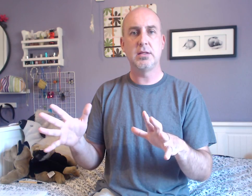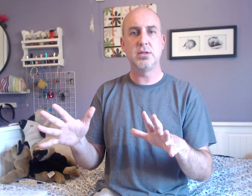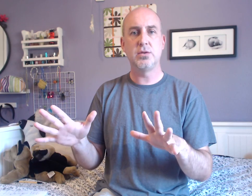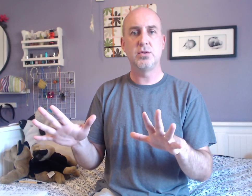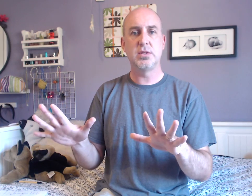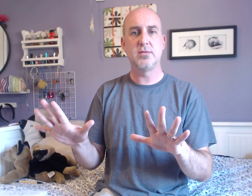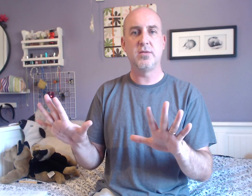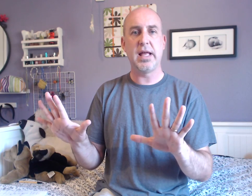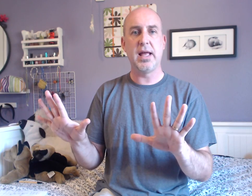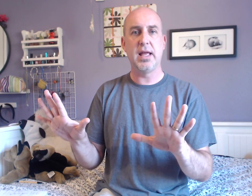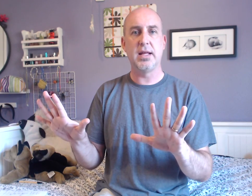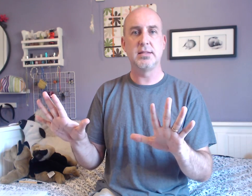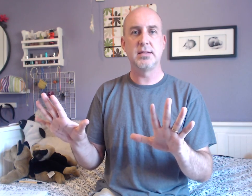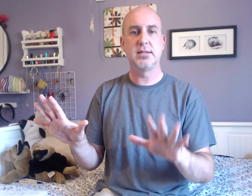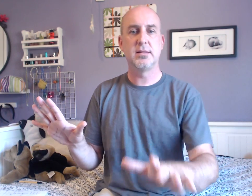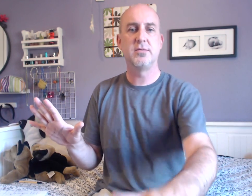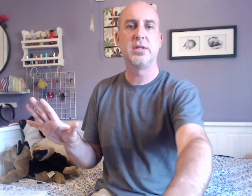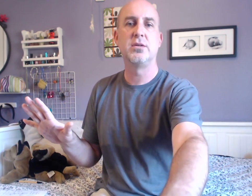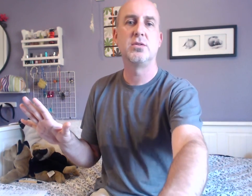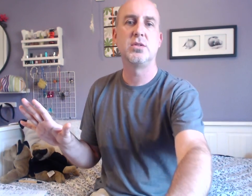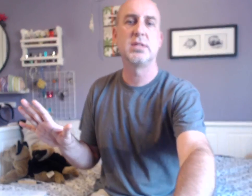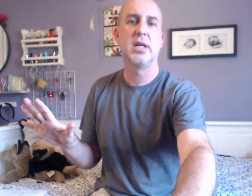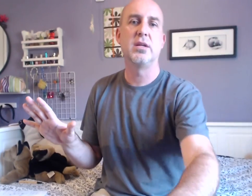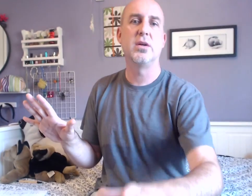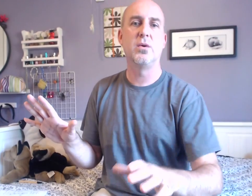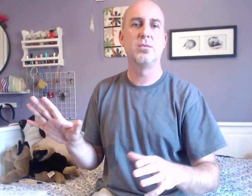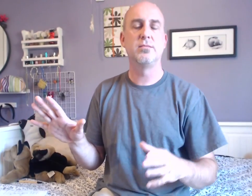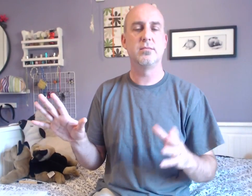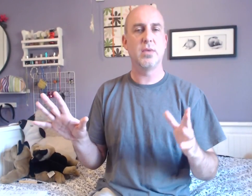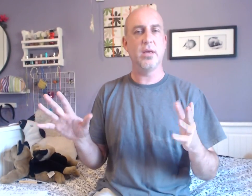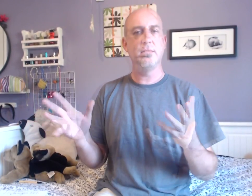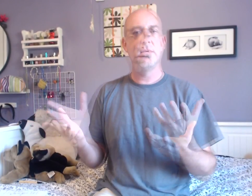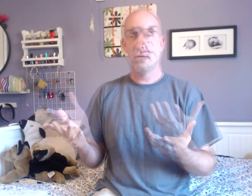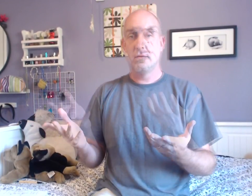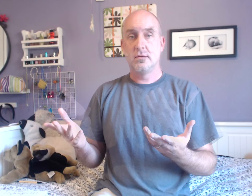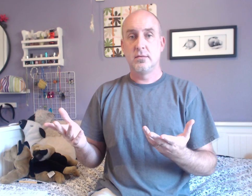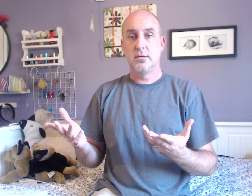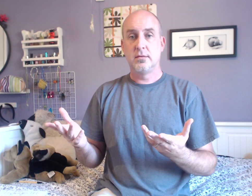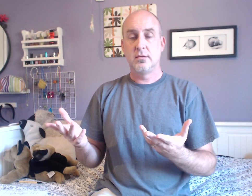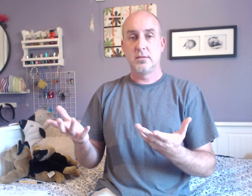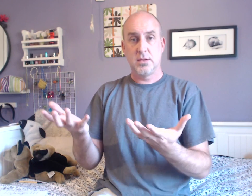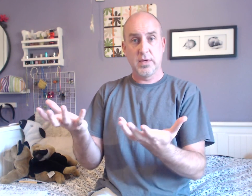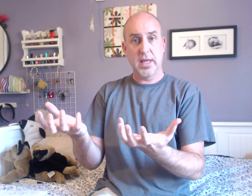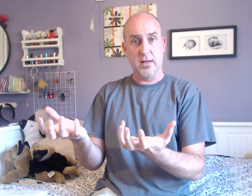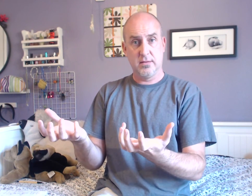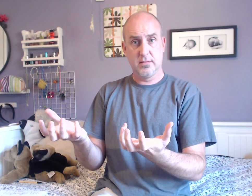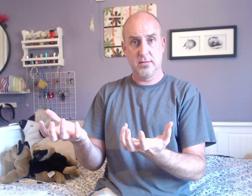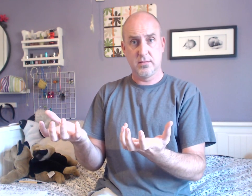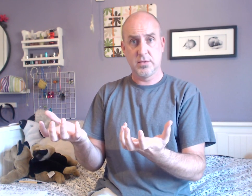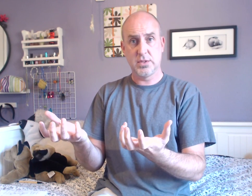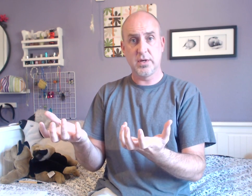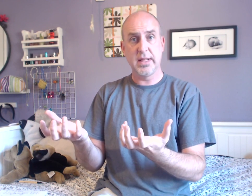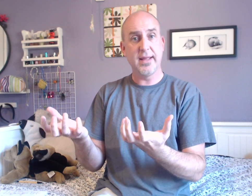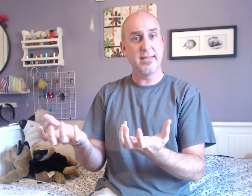into just flat hands. The fingers just kind of go. Okay? So again, we're starting like